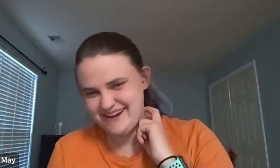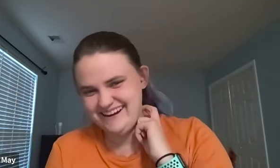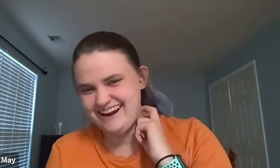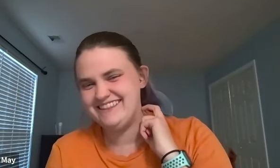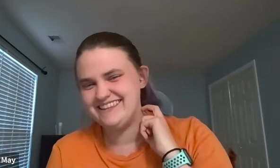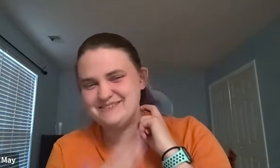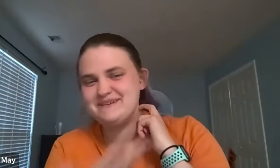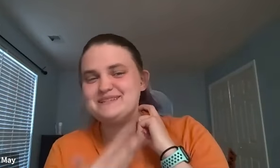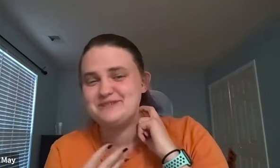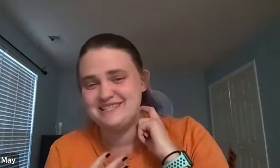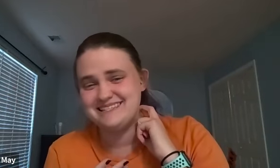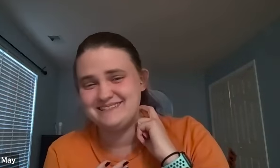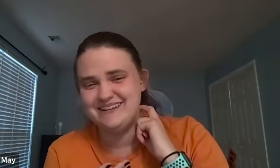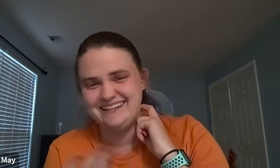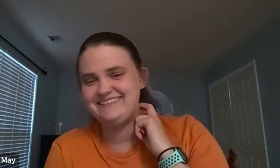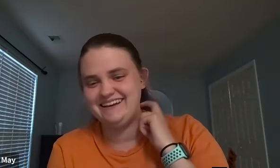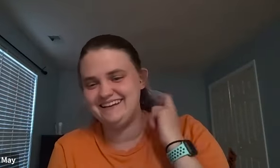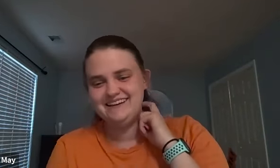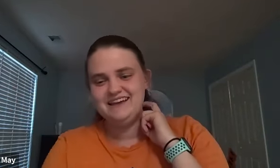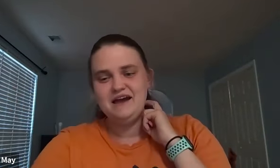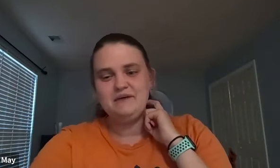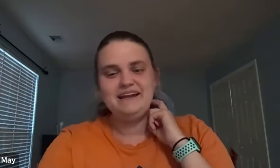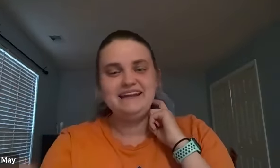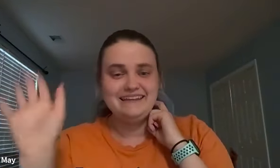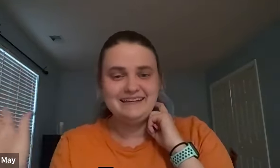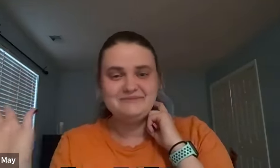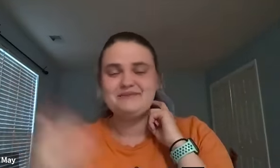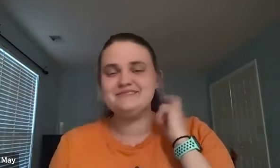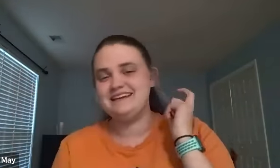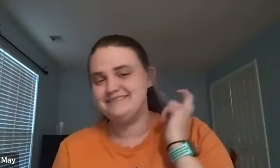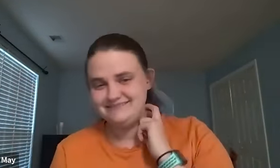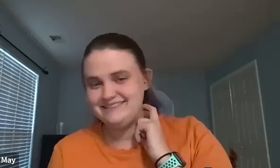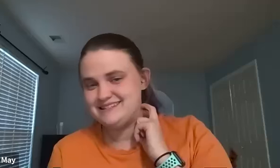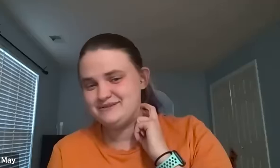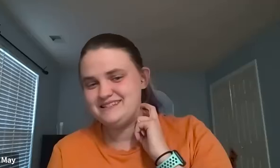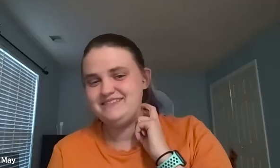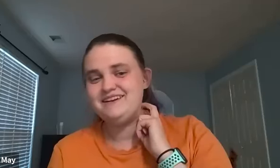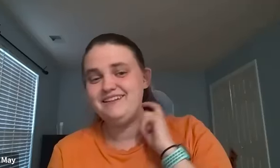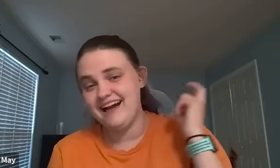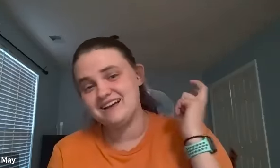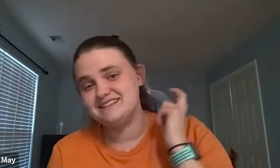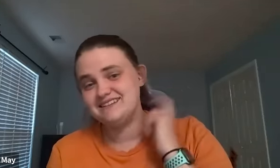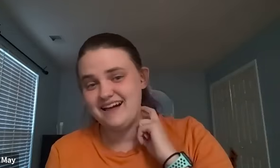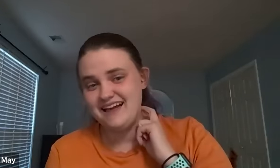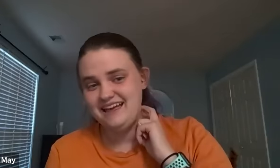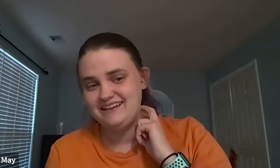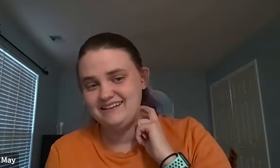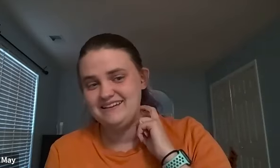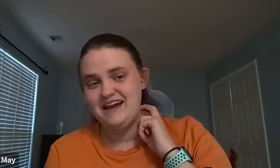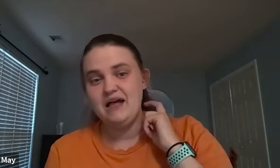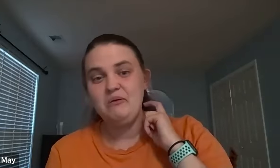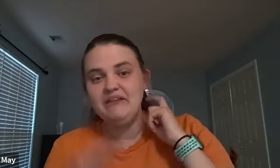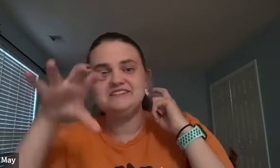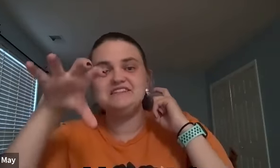vampire, this one makes more sense to me. Like, I mean, I get it, but I was like, this one's like the classic, like, I want to suck